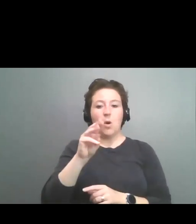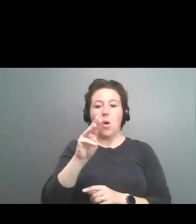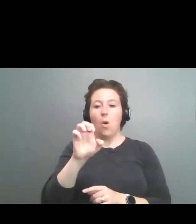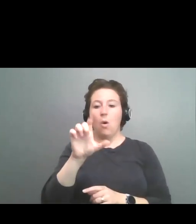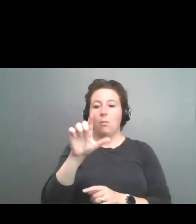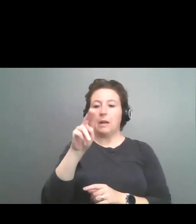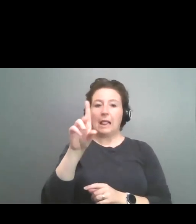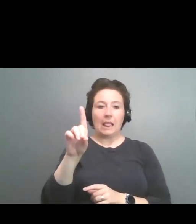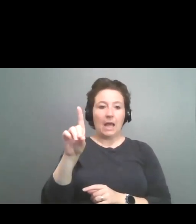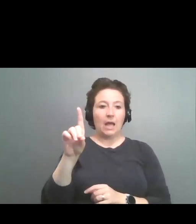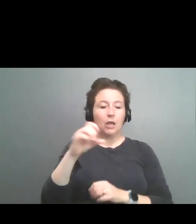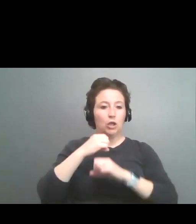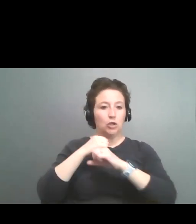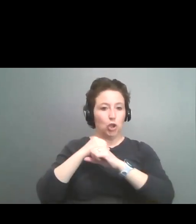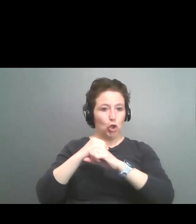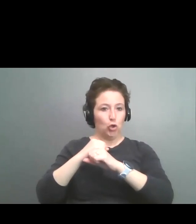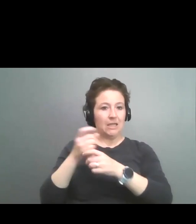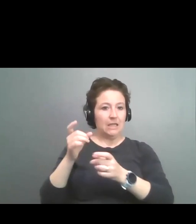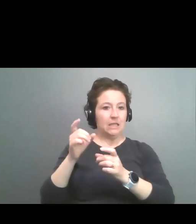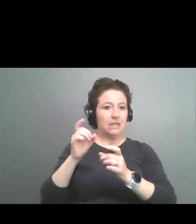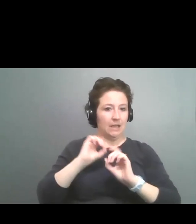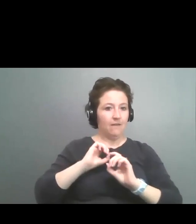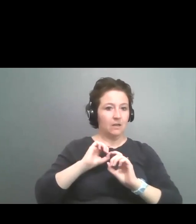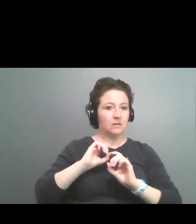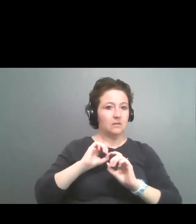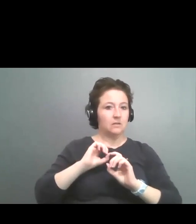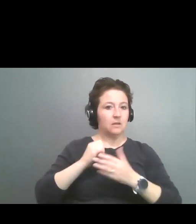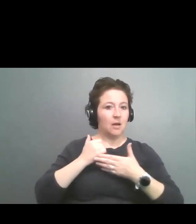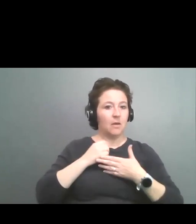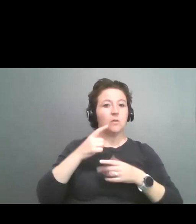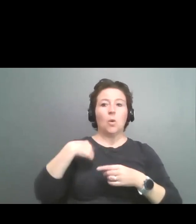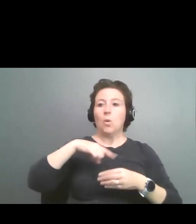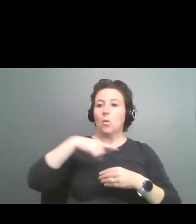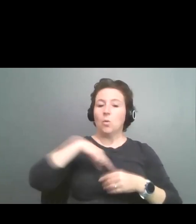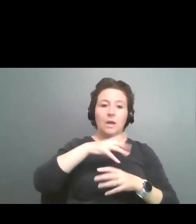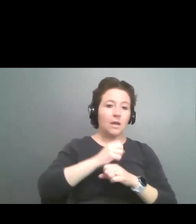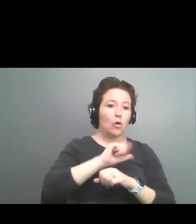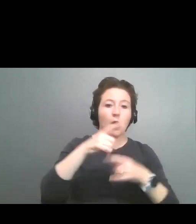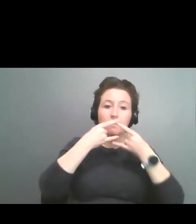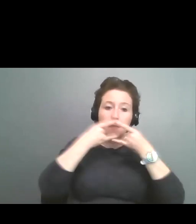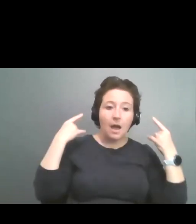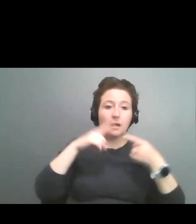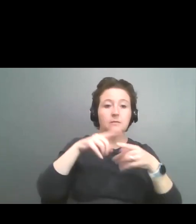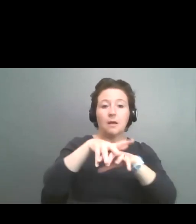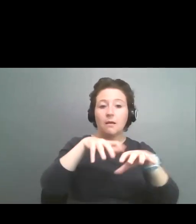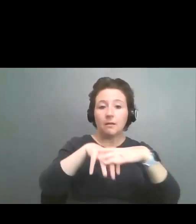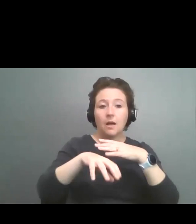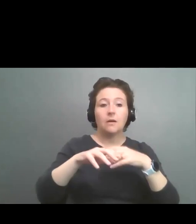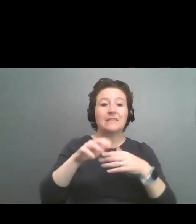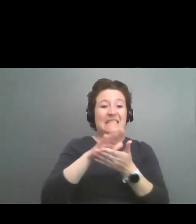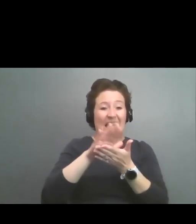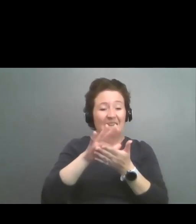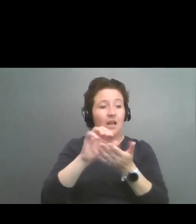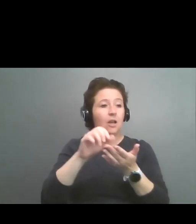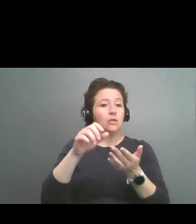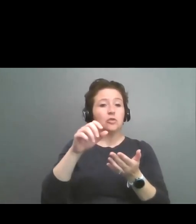us a drop. So we are getting all of our masks, gloves, sanitizers, and disinfectants are being